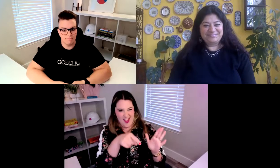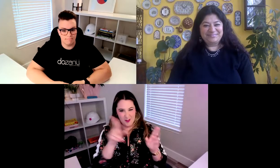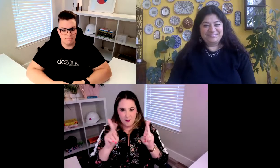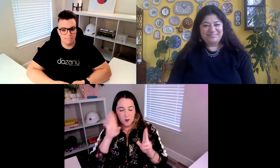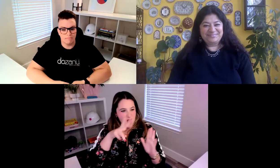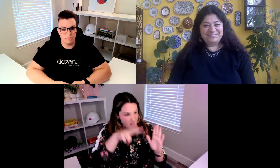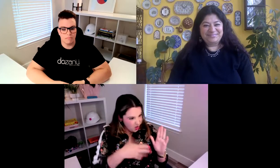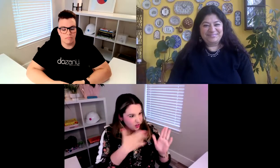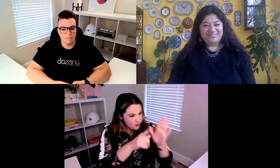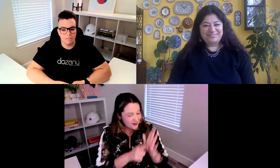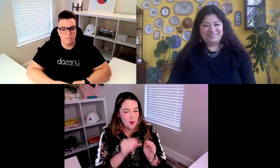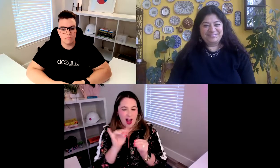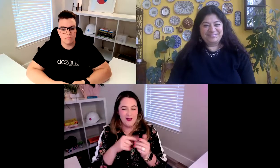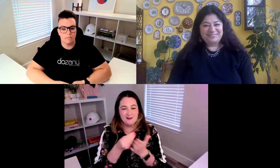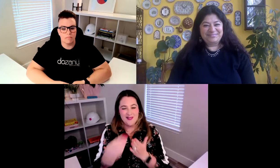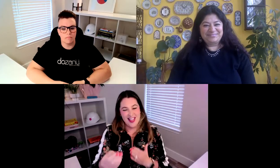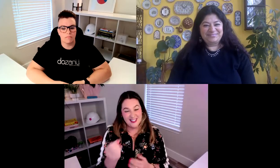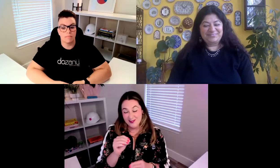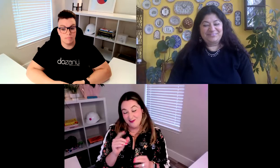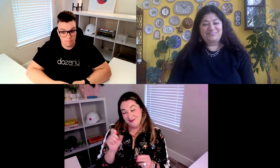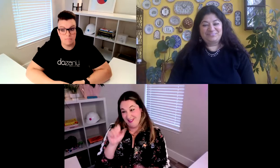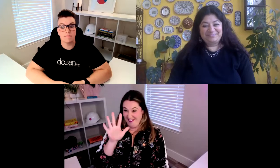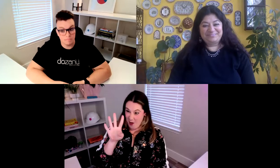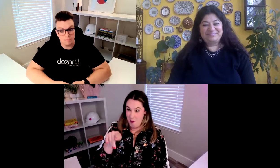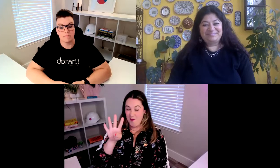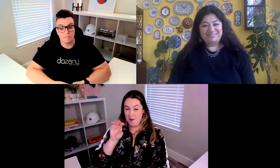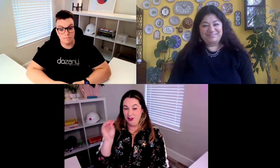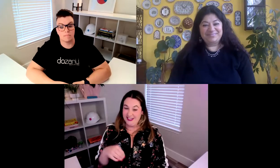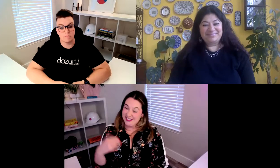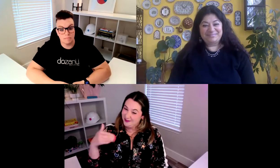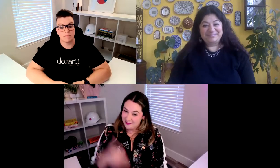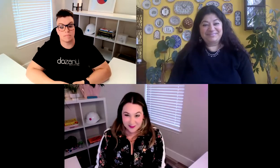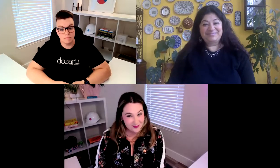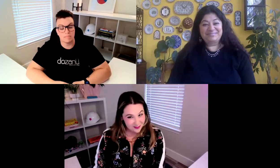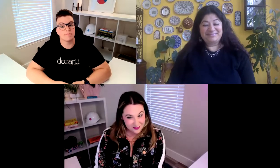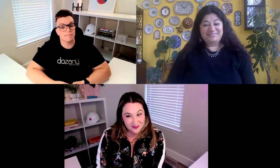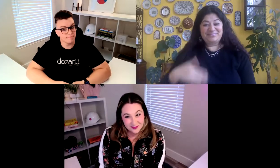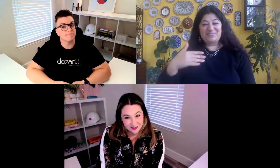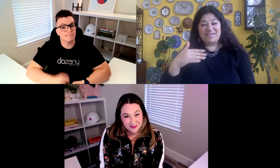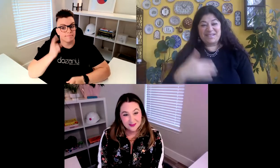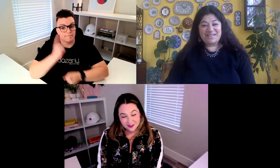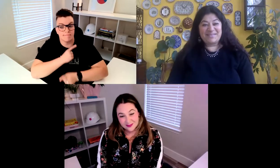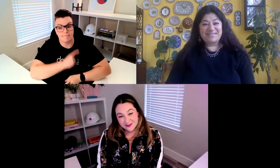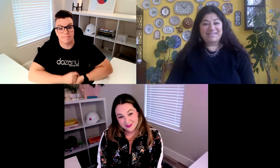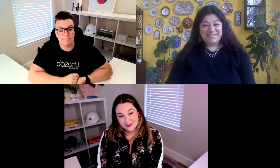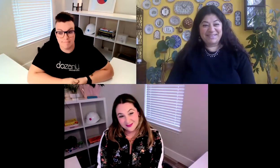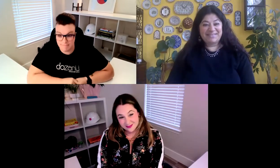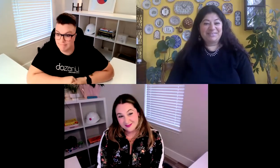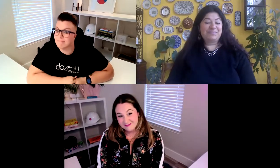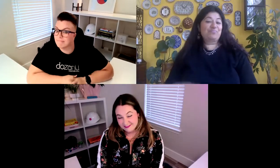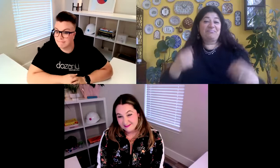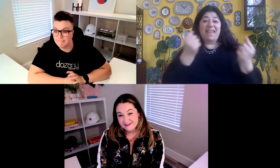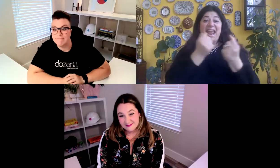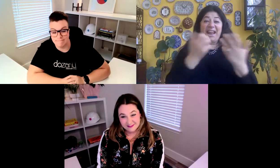many purposes behind reviews and they will benefit a service. They will encourage people to buy it. So 4.5% of people is really